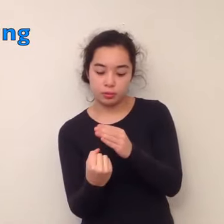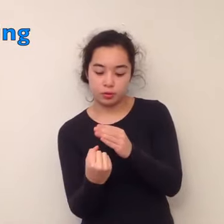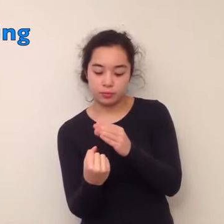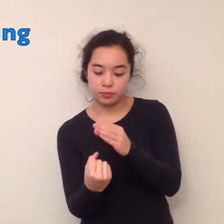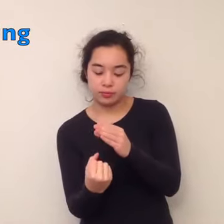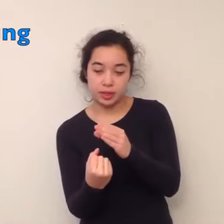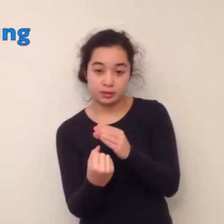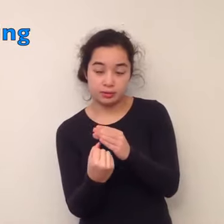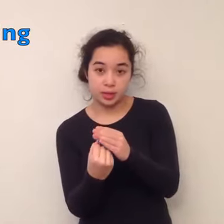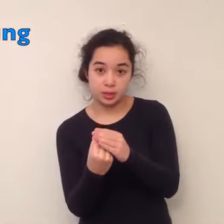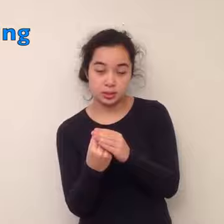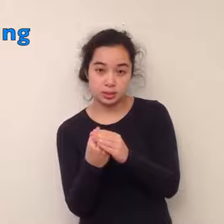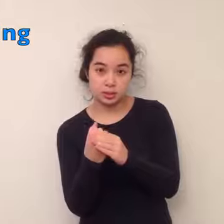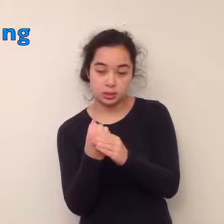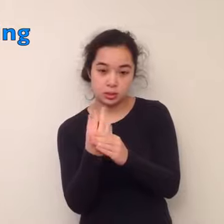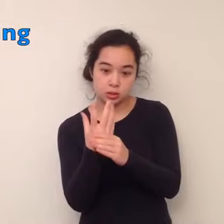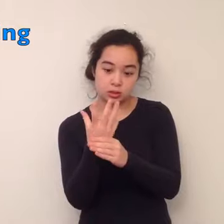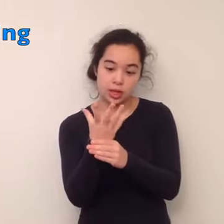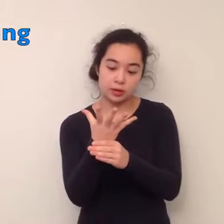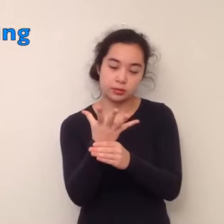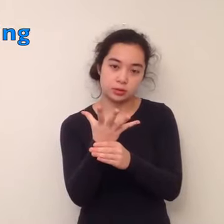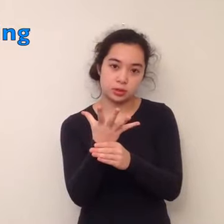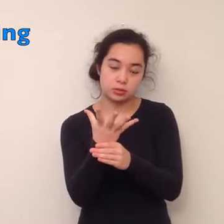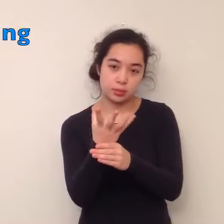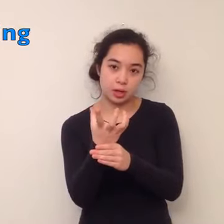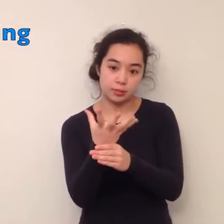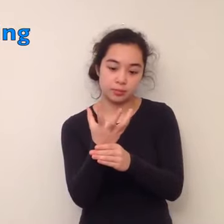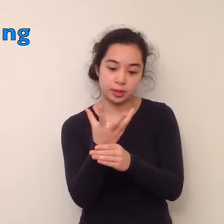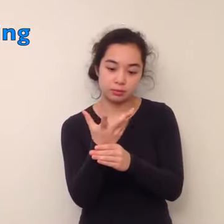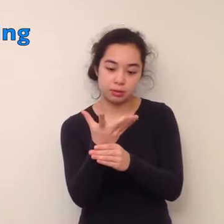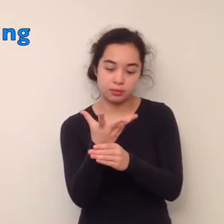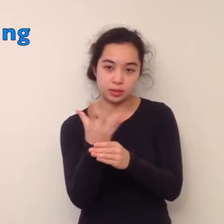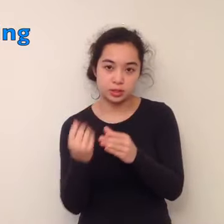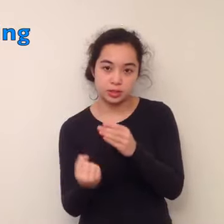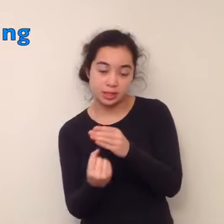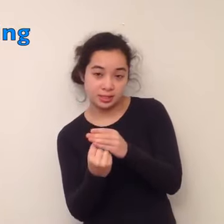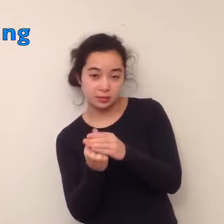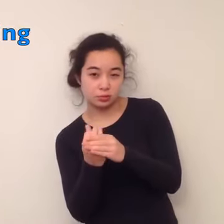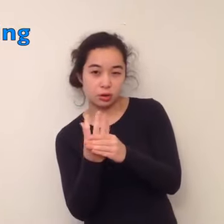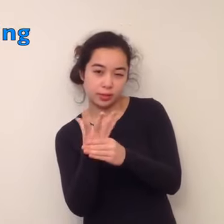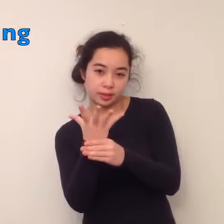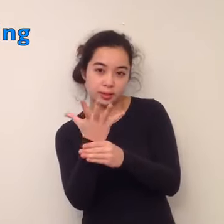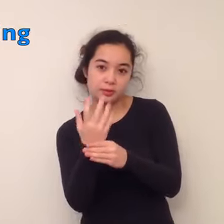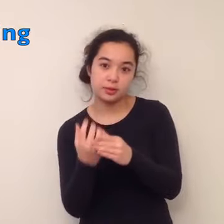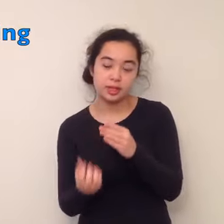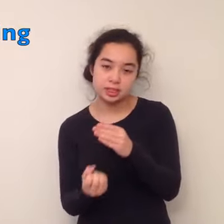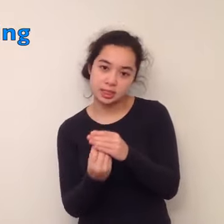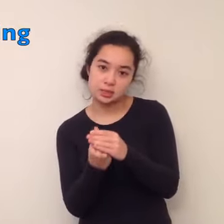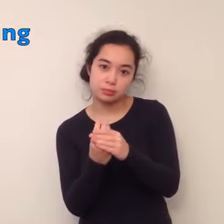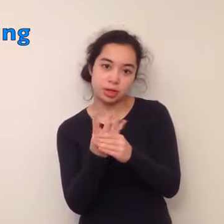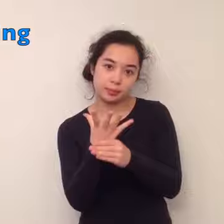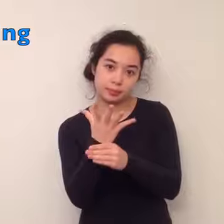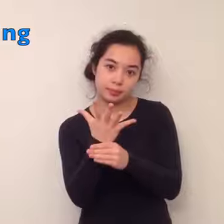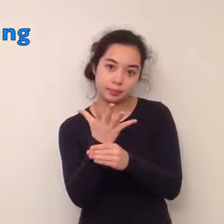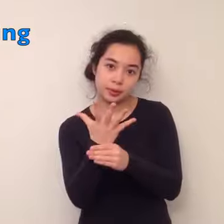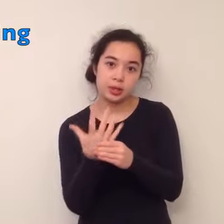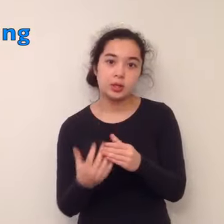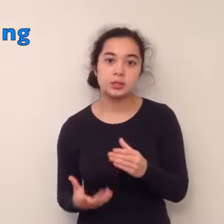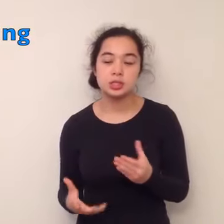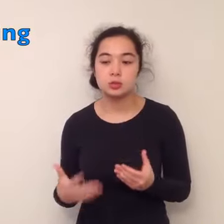from being in a fist to out into a palm. Like it's like stuff's growing, like spring. Because this is also